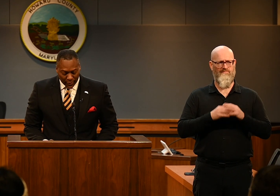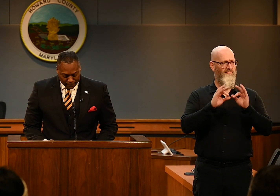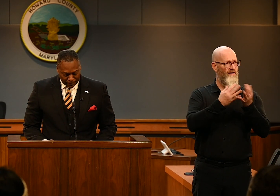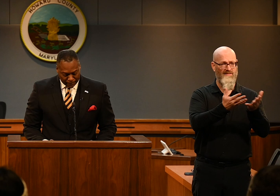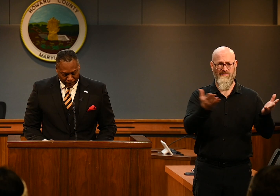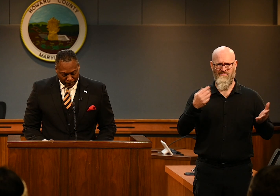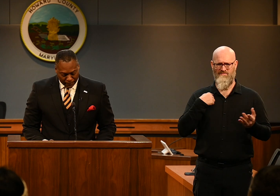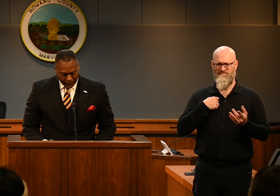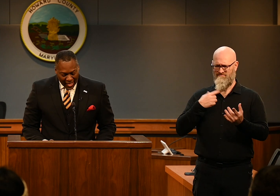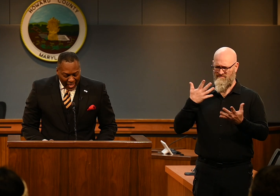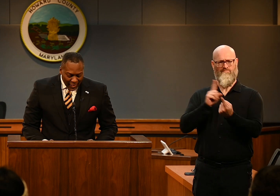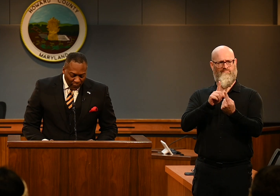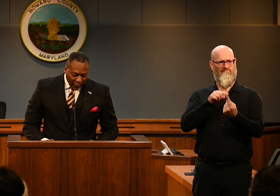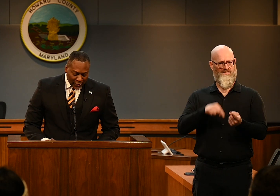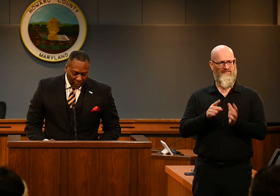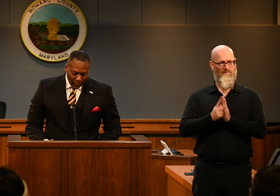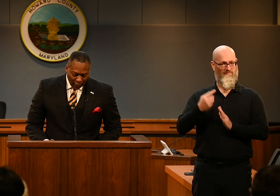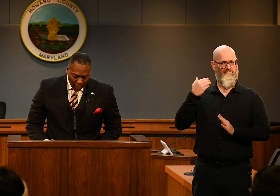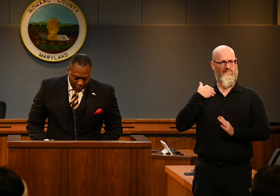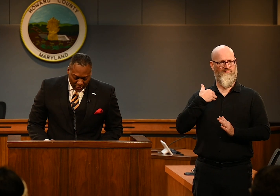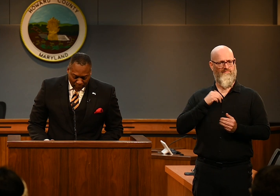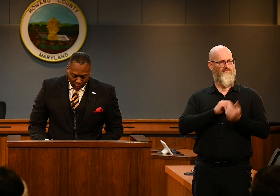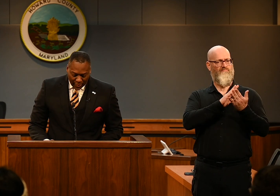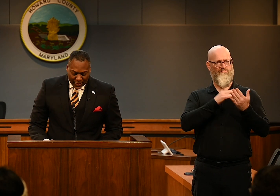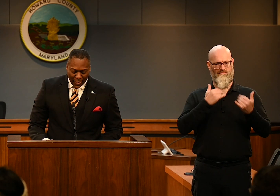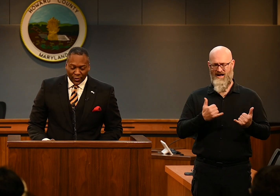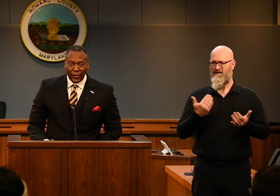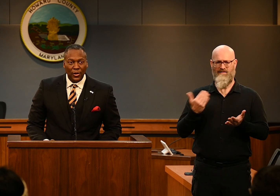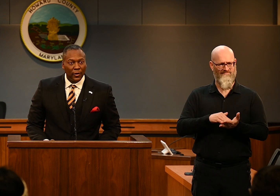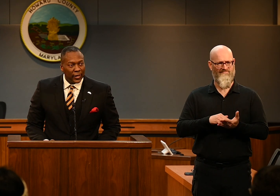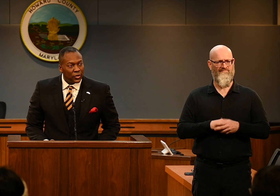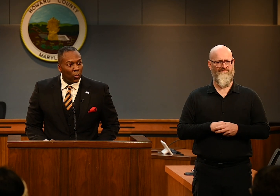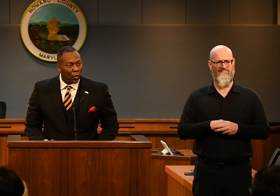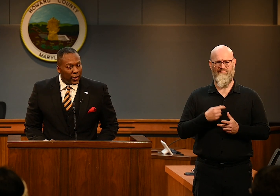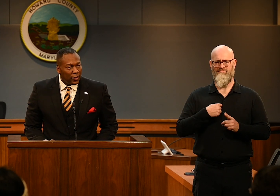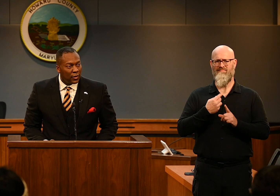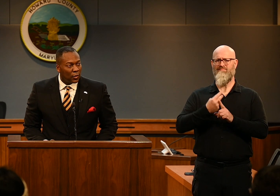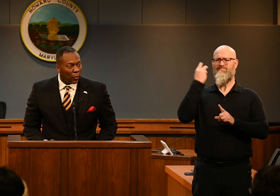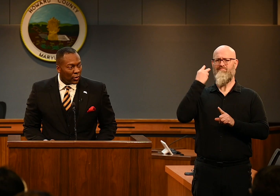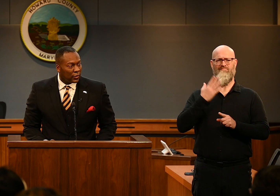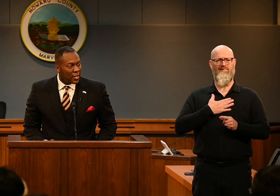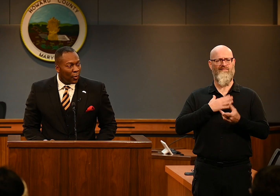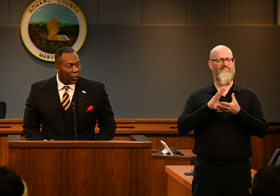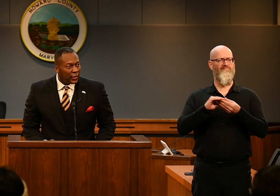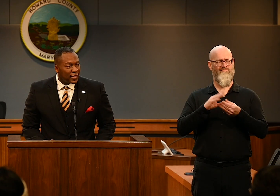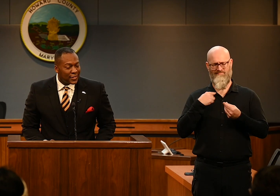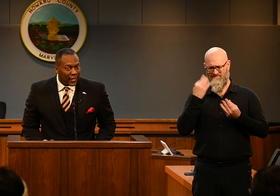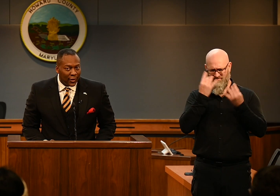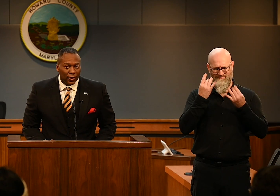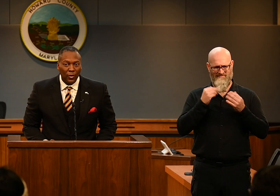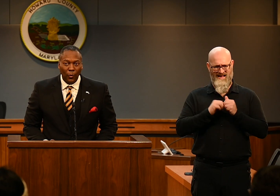a memory. As I reflected upon my remarks this morning, I kept returning to one word,